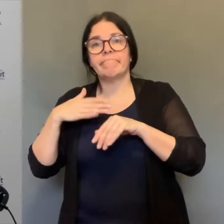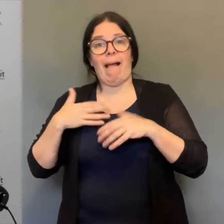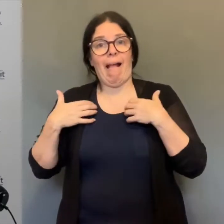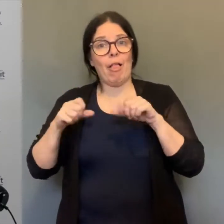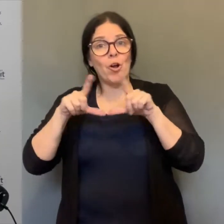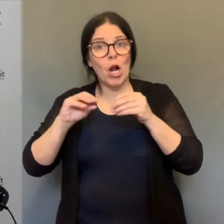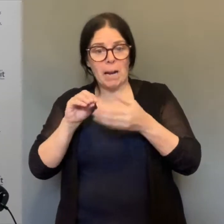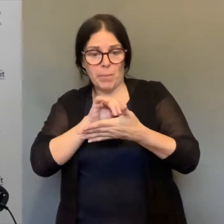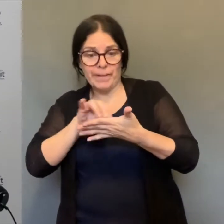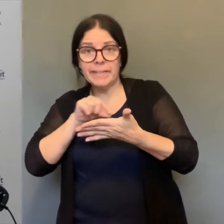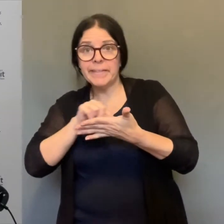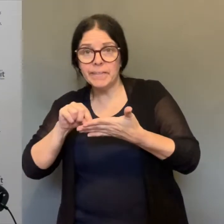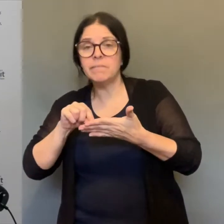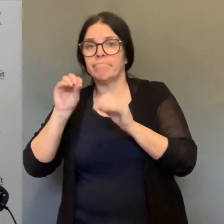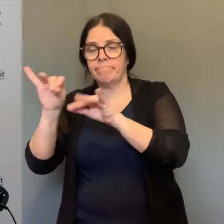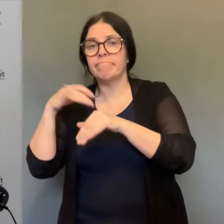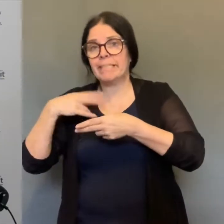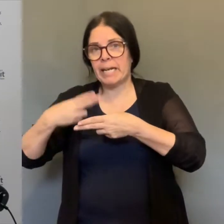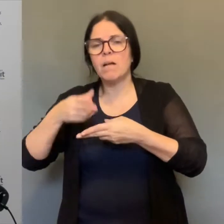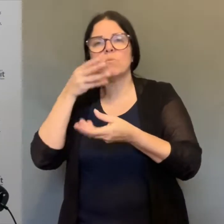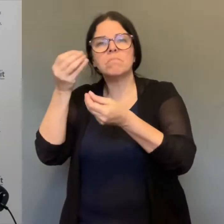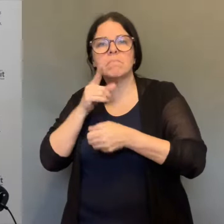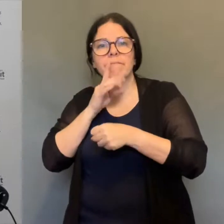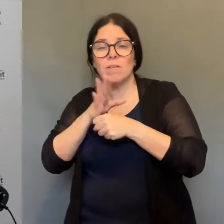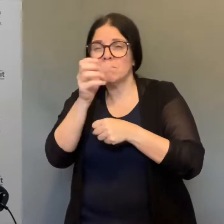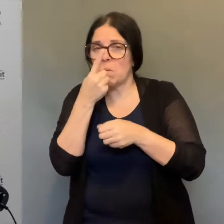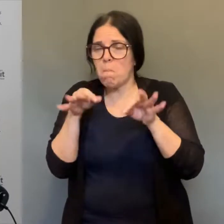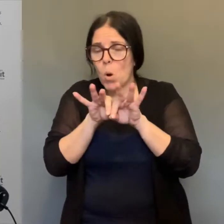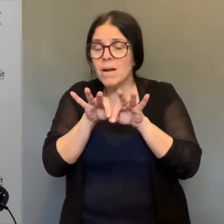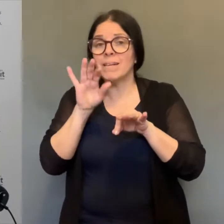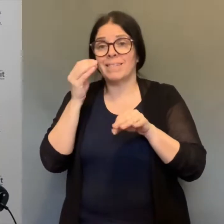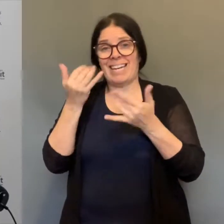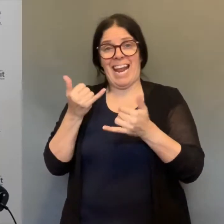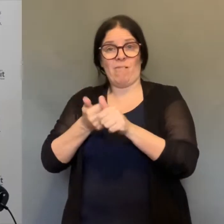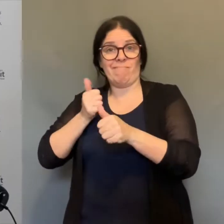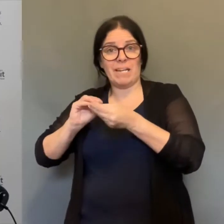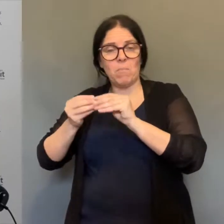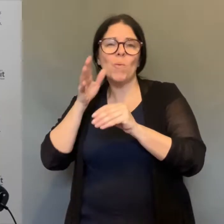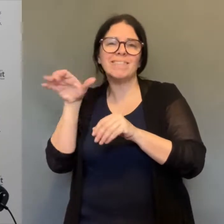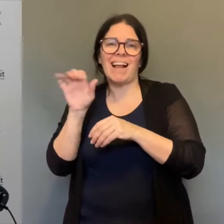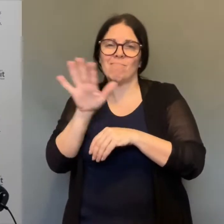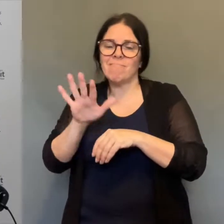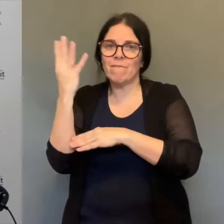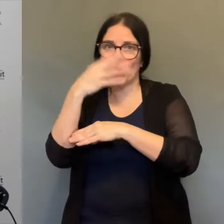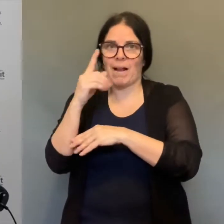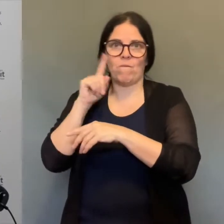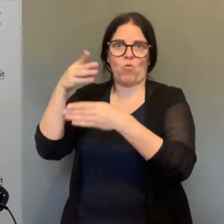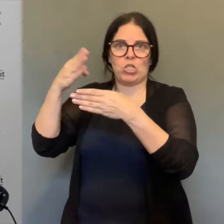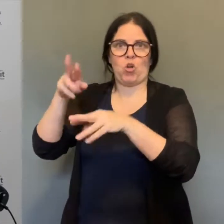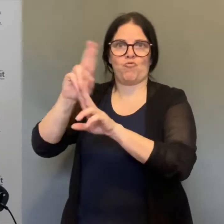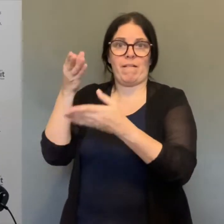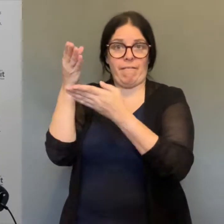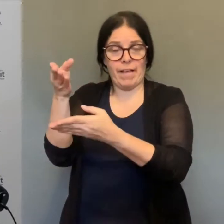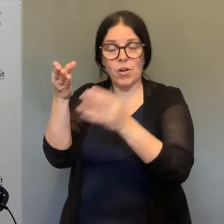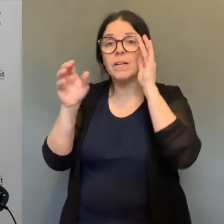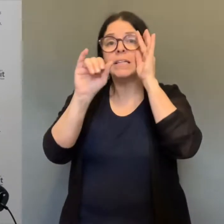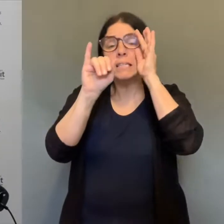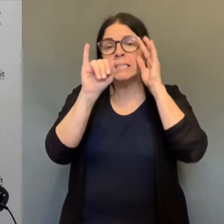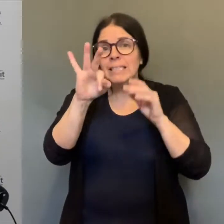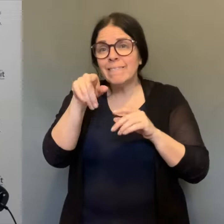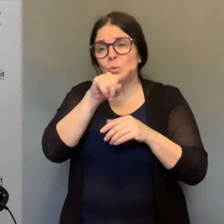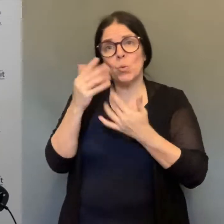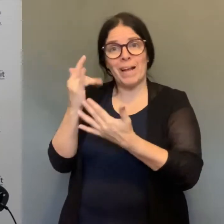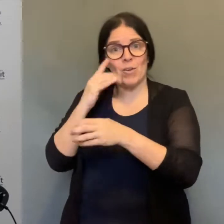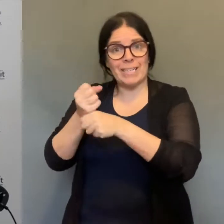unit will continue to follow up with you directly to provide your results. With the number of tests pending, results may take up to